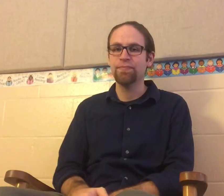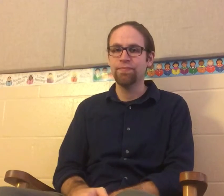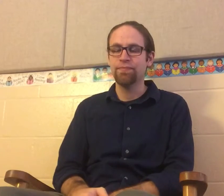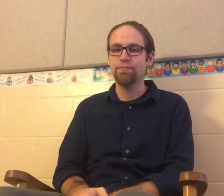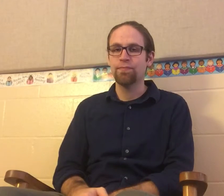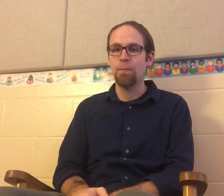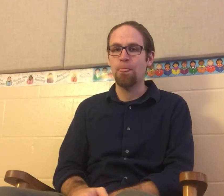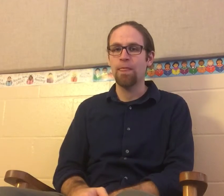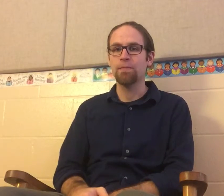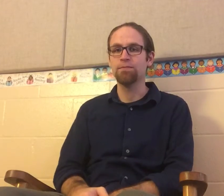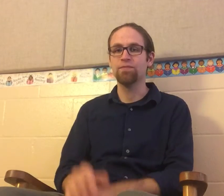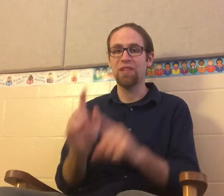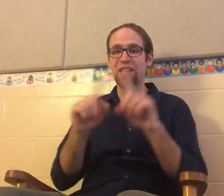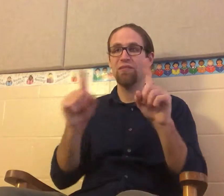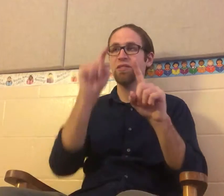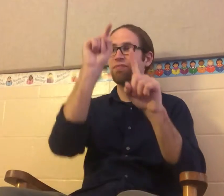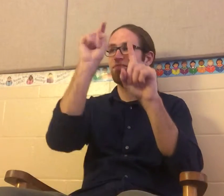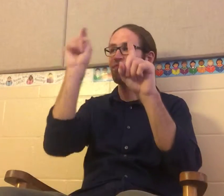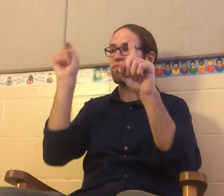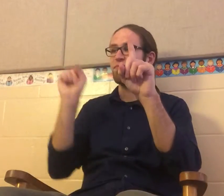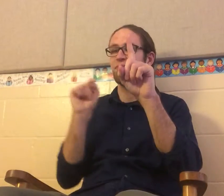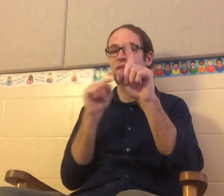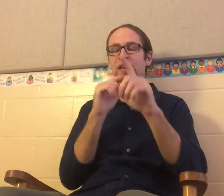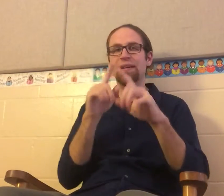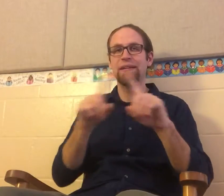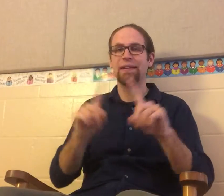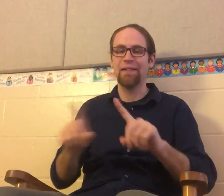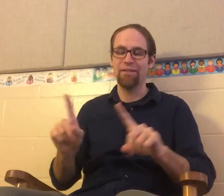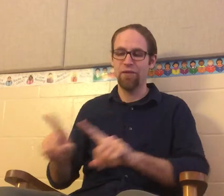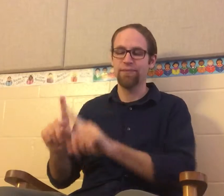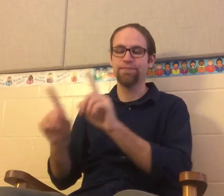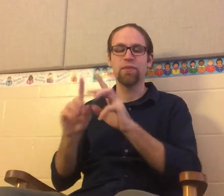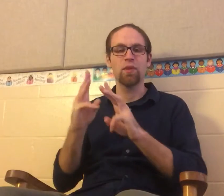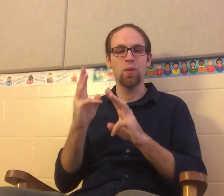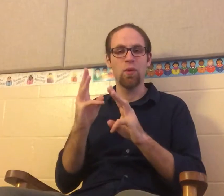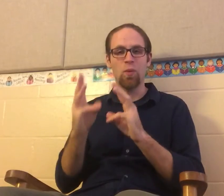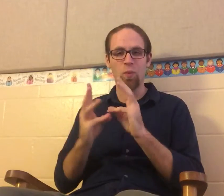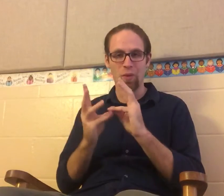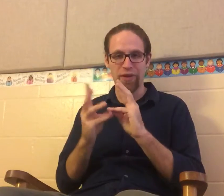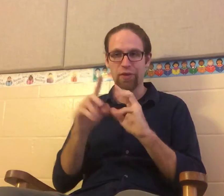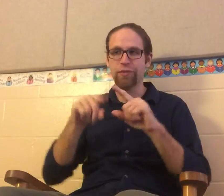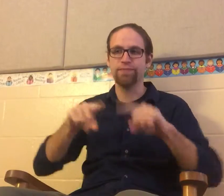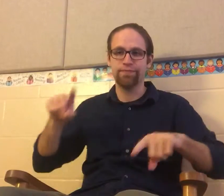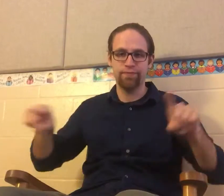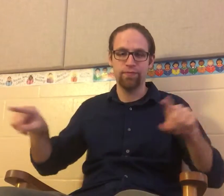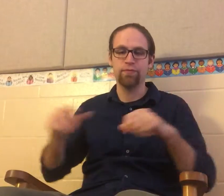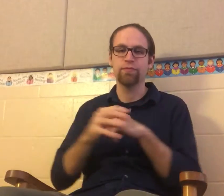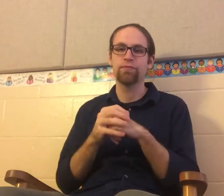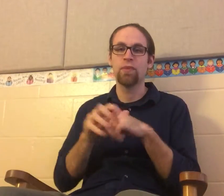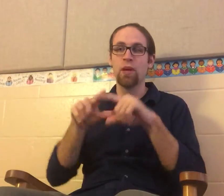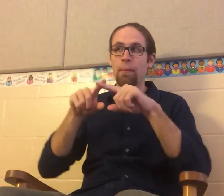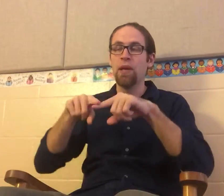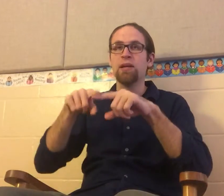Different areas of Earth have different types of weather. This is partly because of the shape and tilt of our planet.